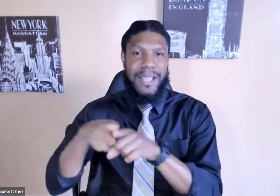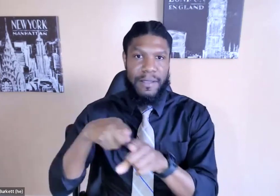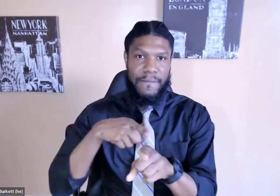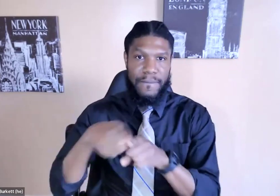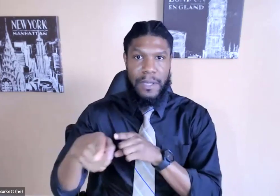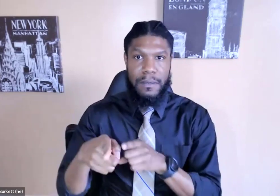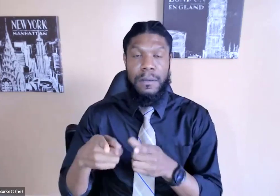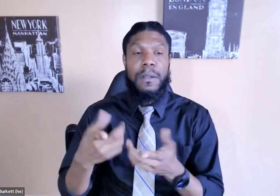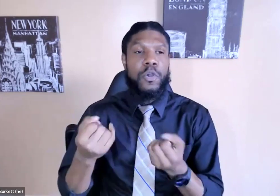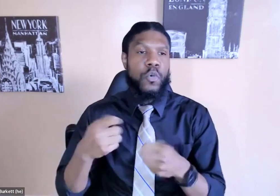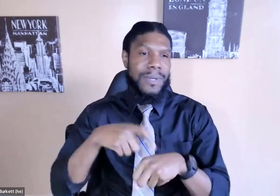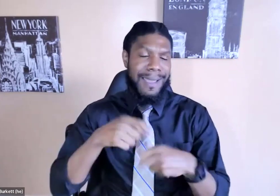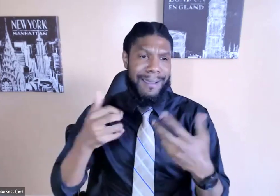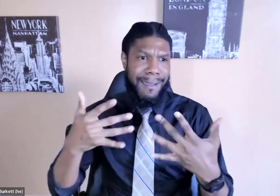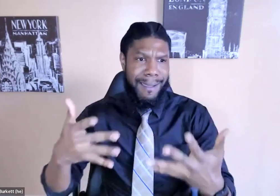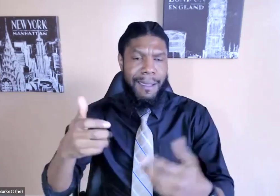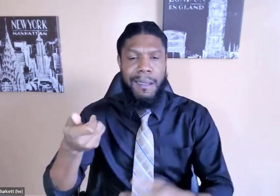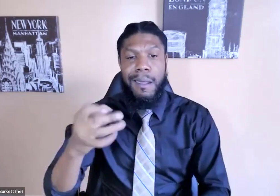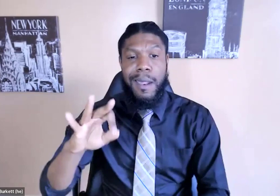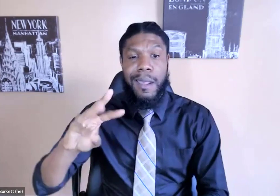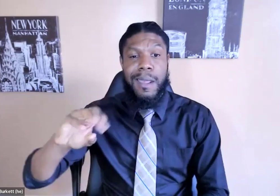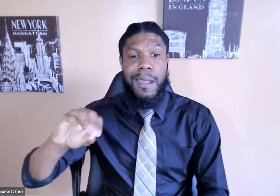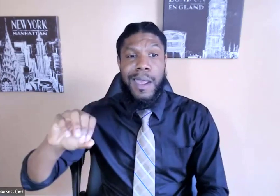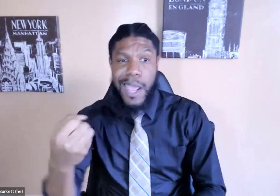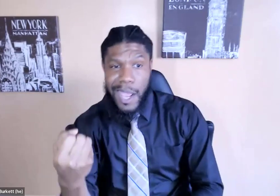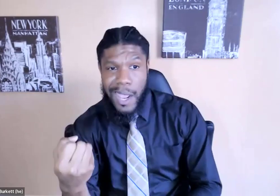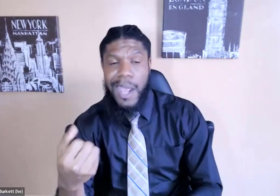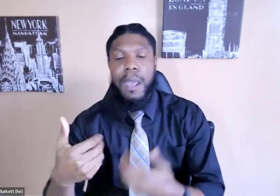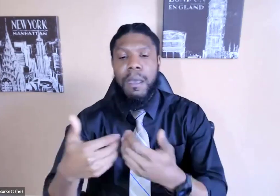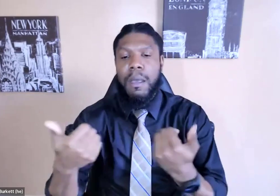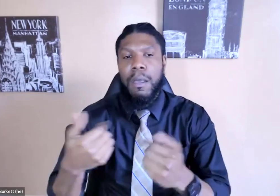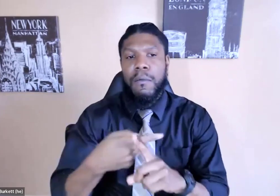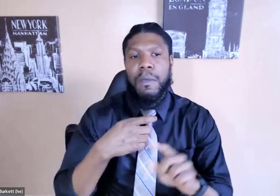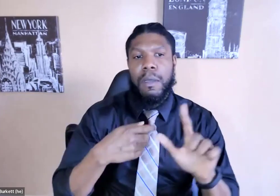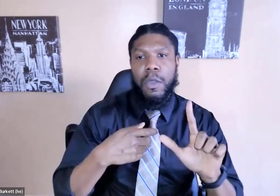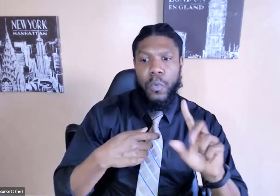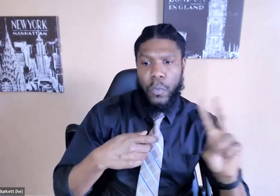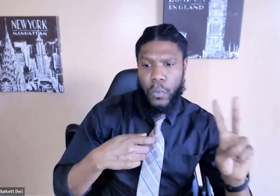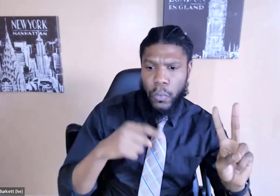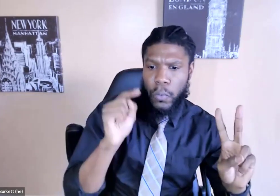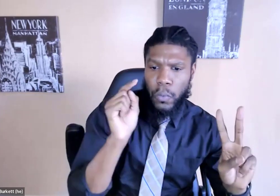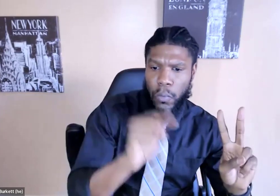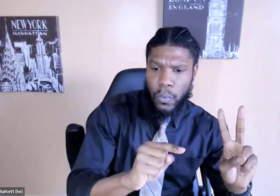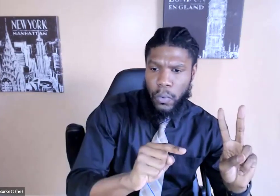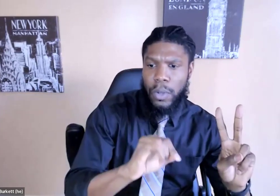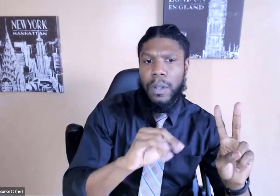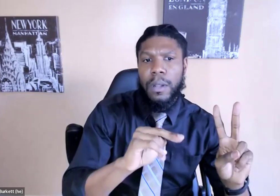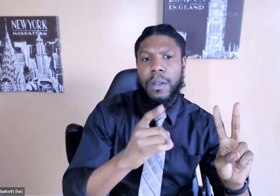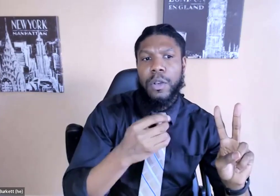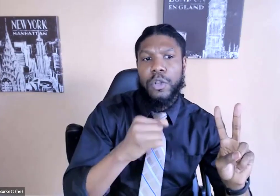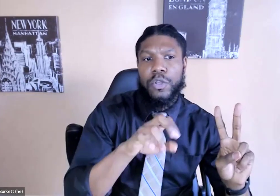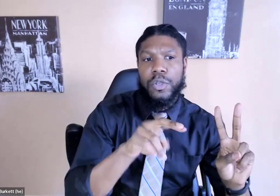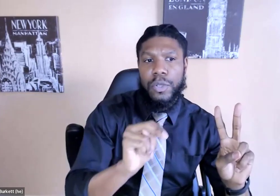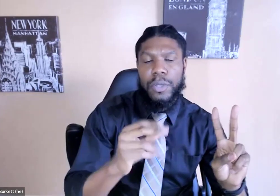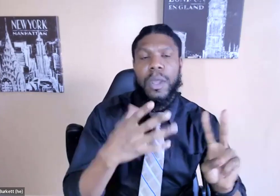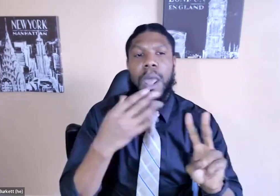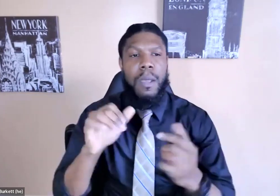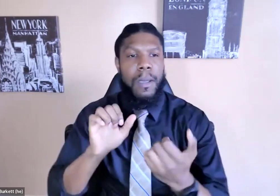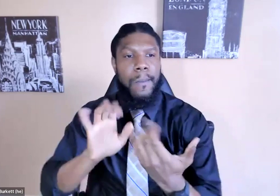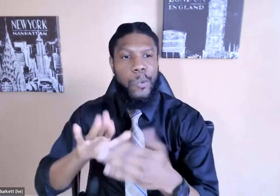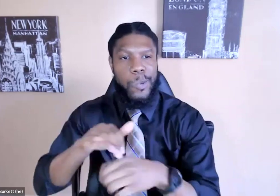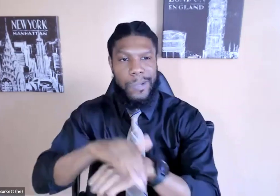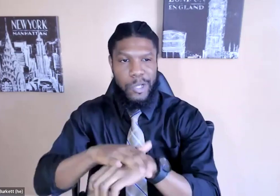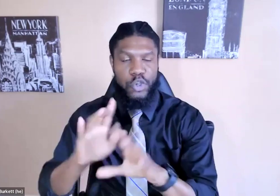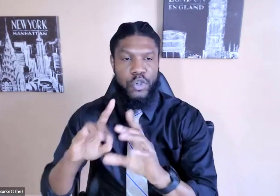in the 1960s separately as a subfield of L2 instruction and an approach to writing in English departments, much of this development was